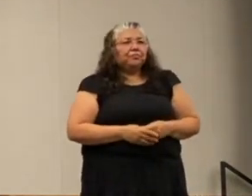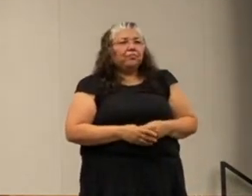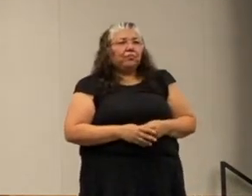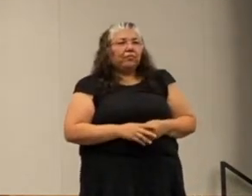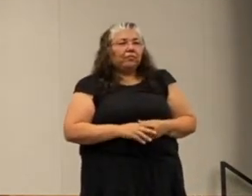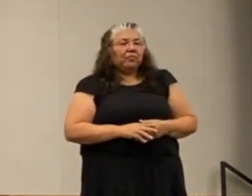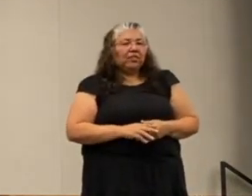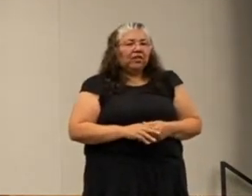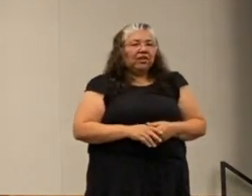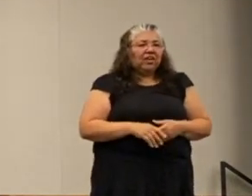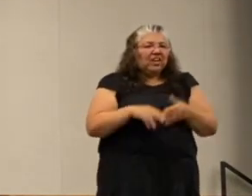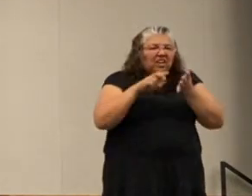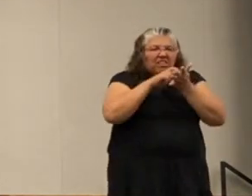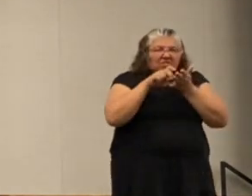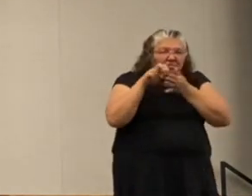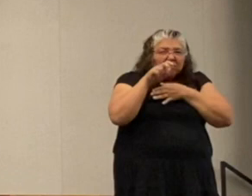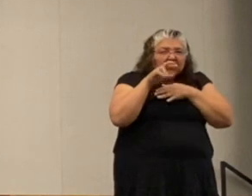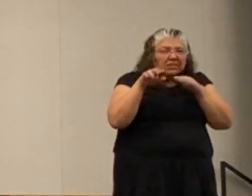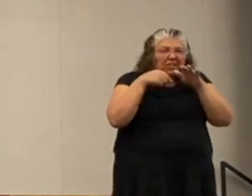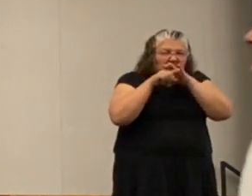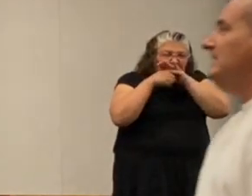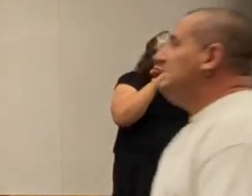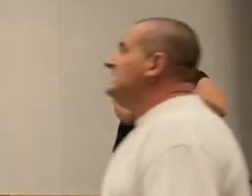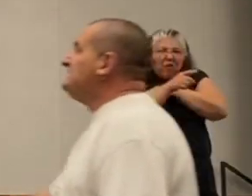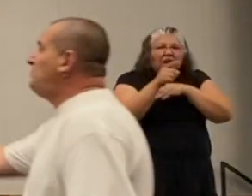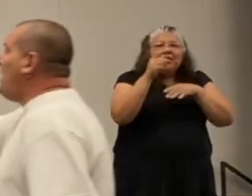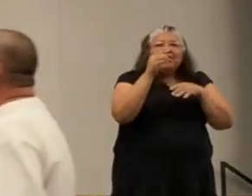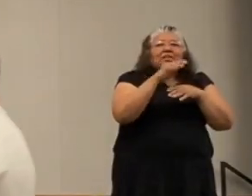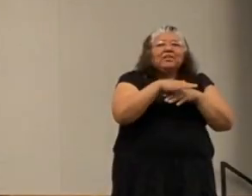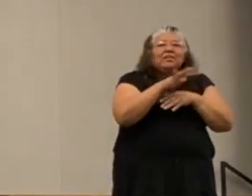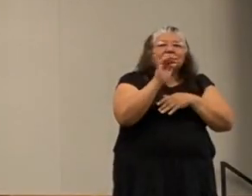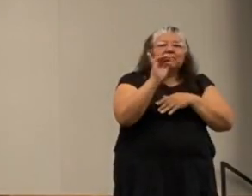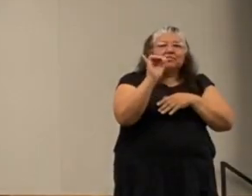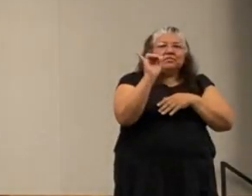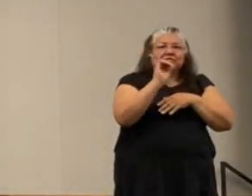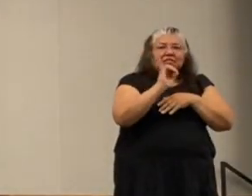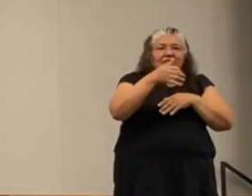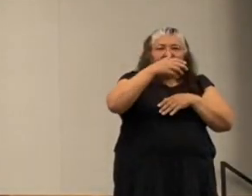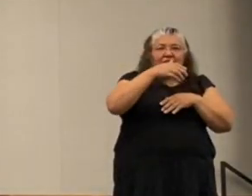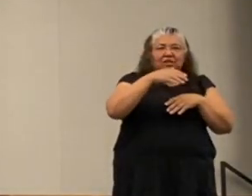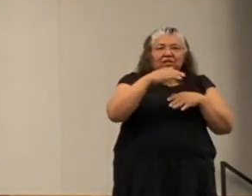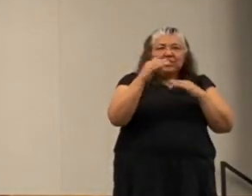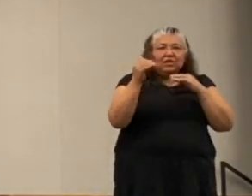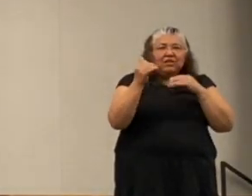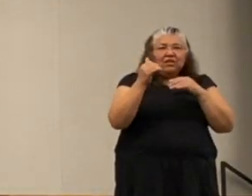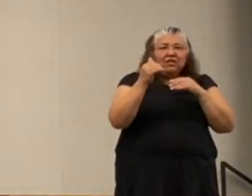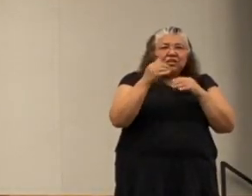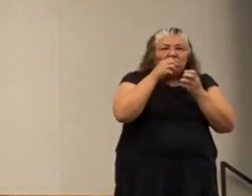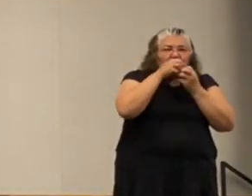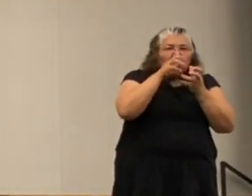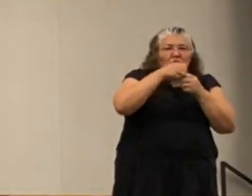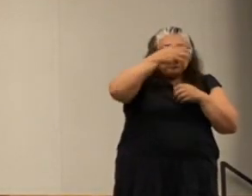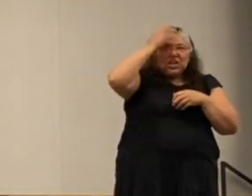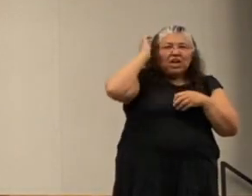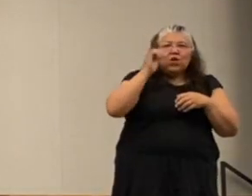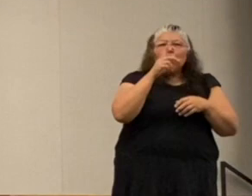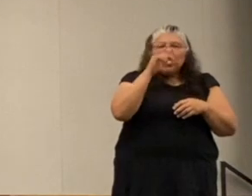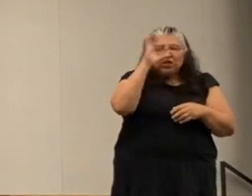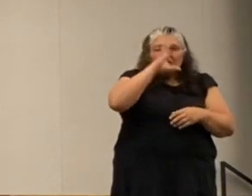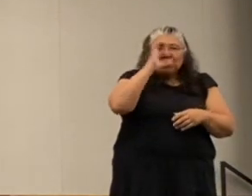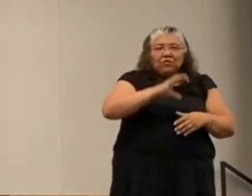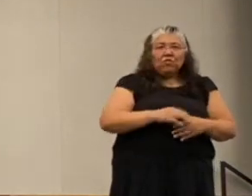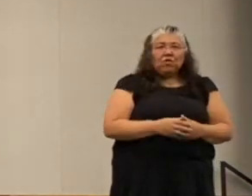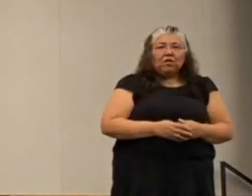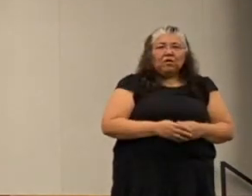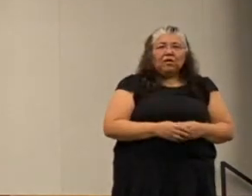put it up there for you. What is he doing? He's prowling around like a roaring lion, right? Who's he looking